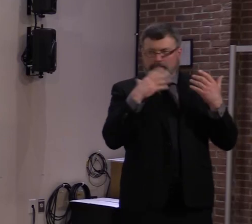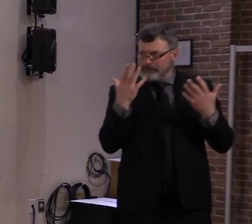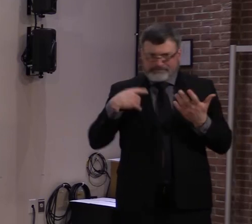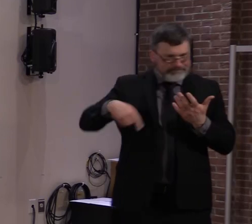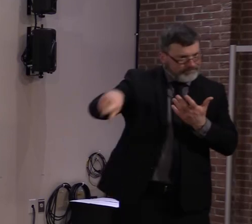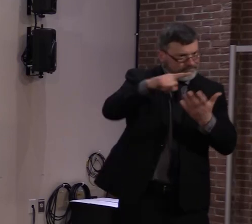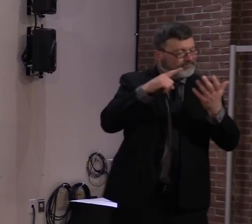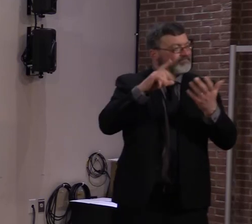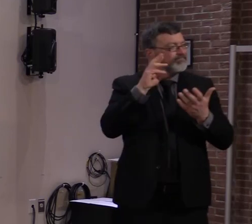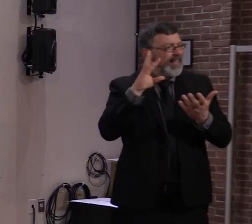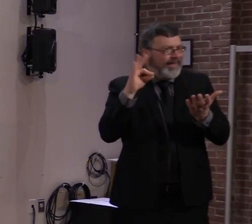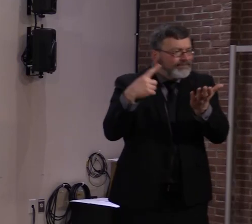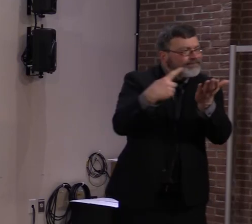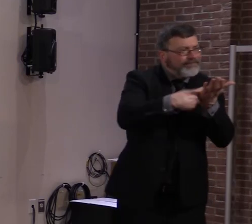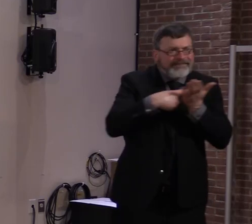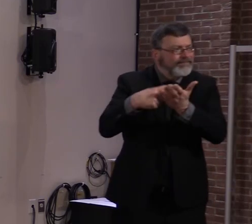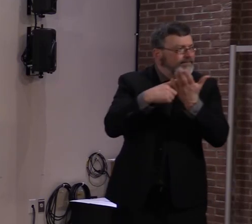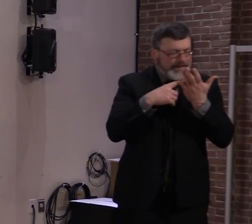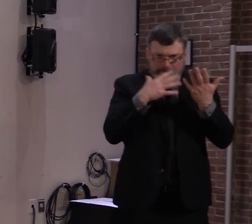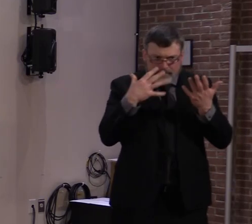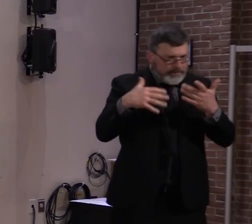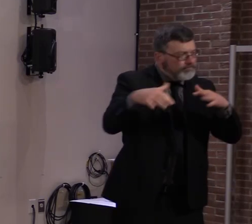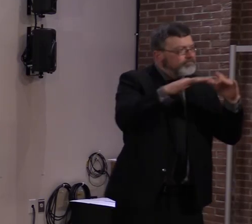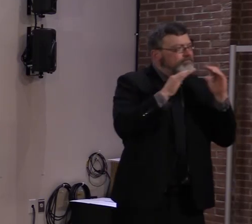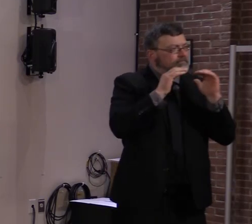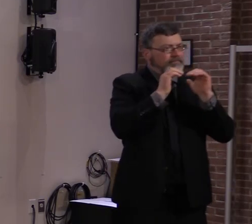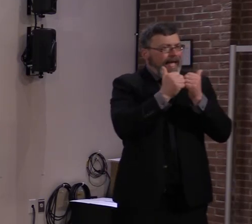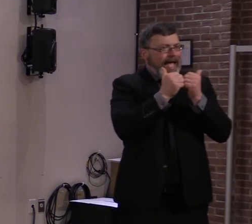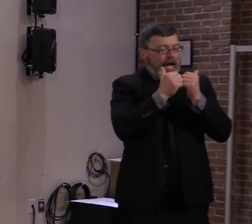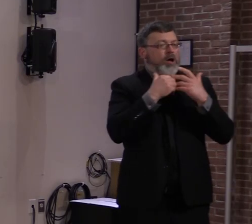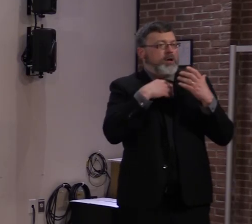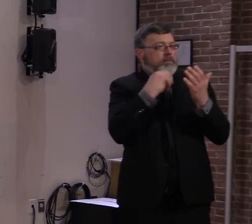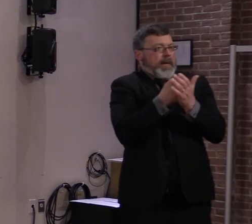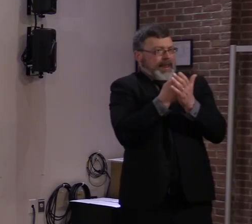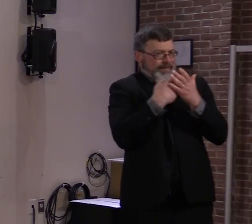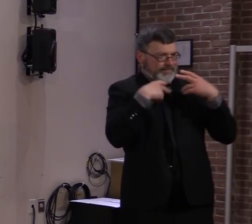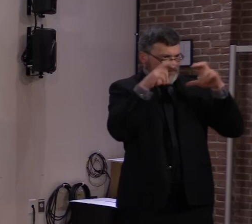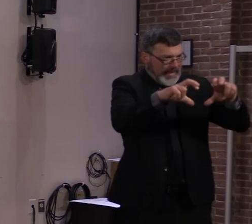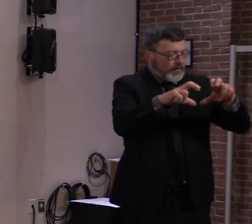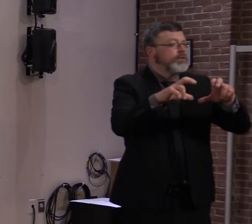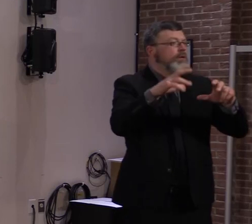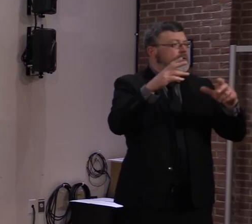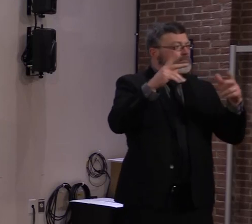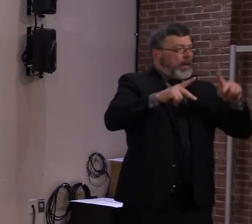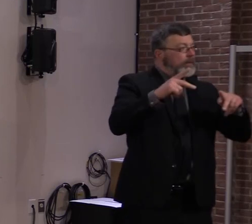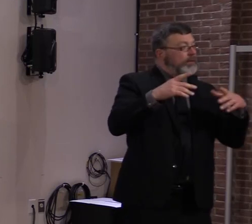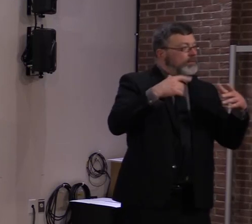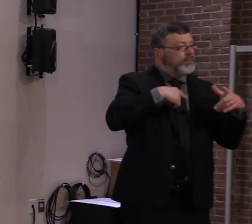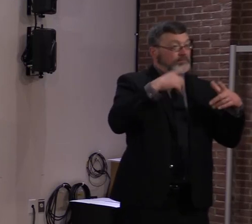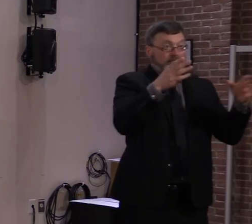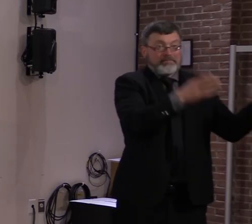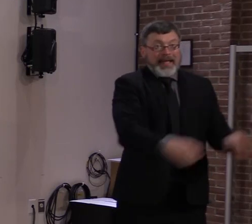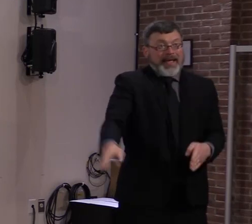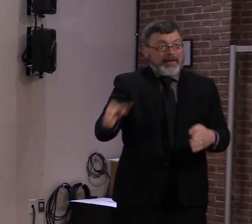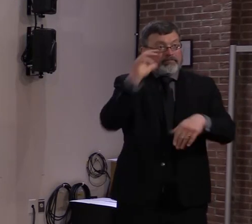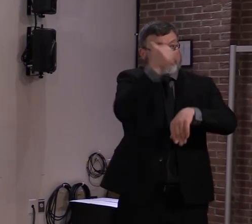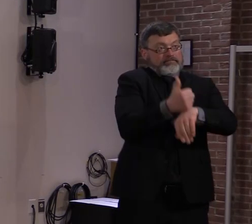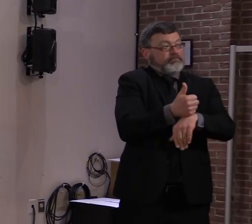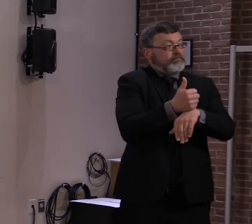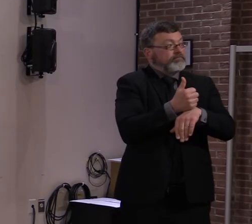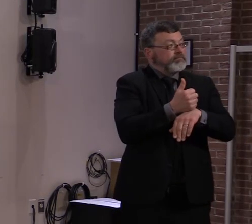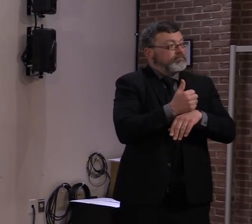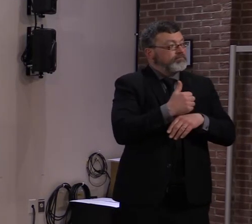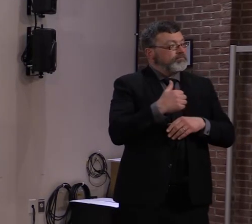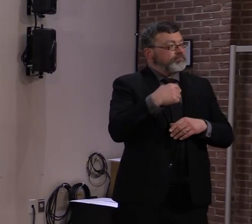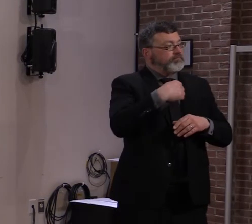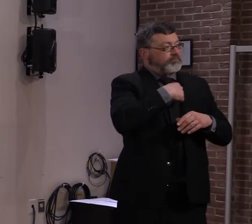vulnerable households, but we needed a transition plan. I would like to highlight that we have worked diligently and